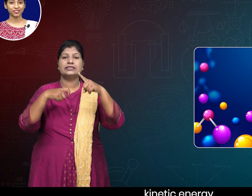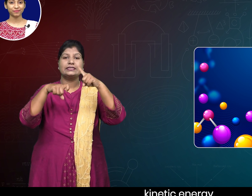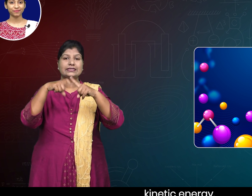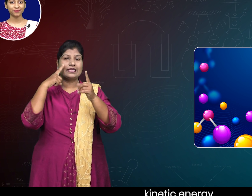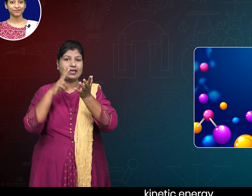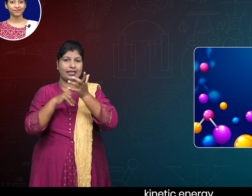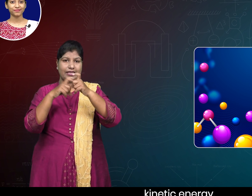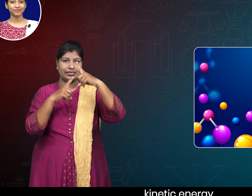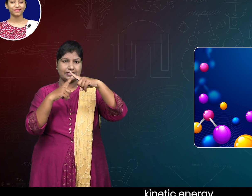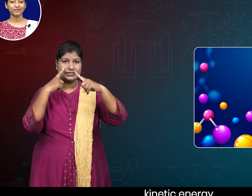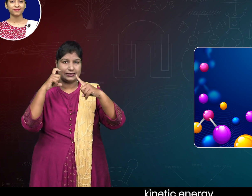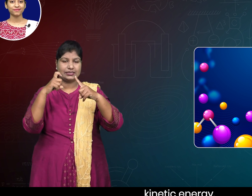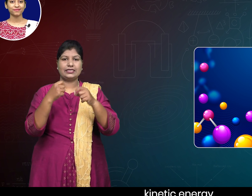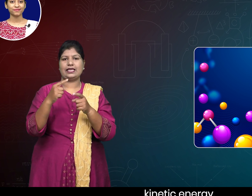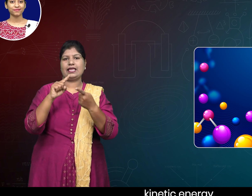energy.